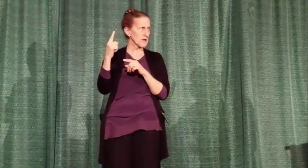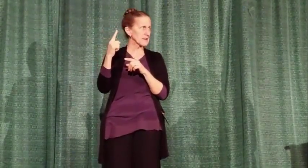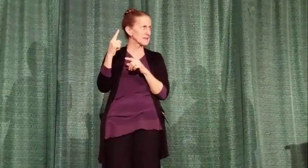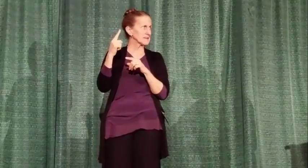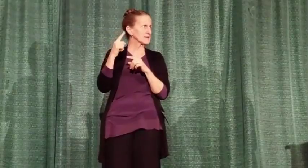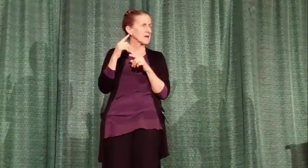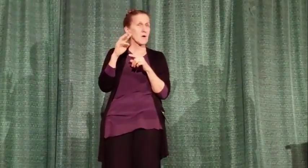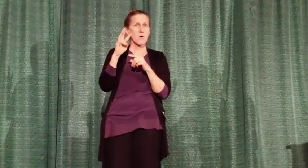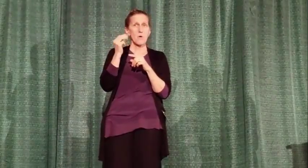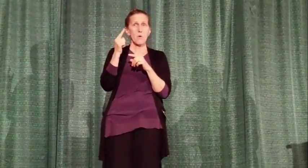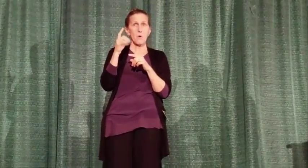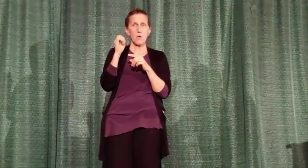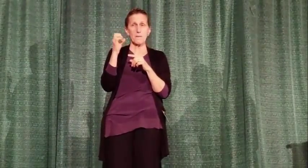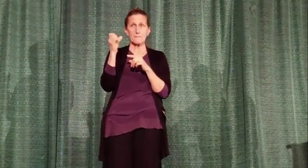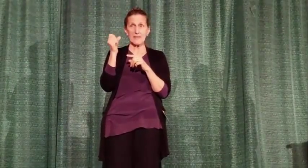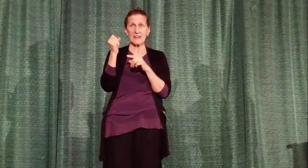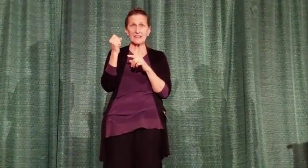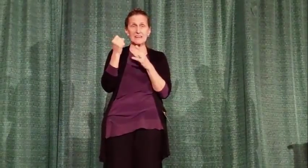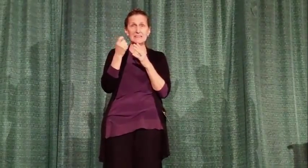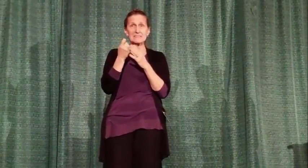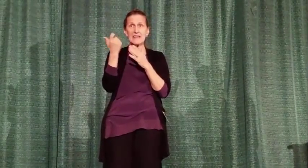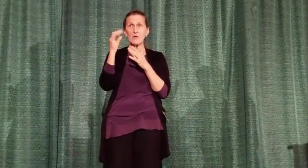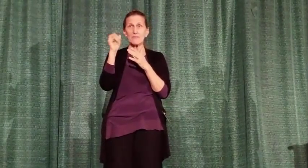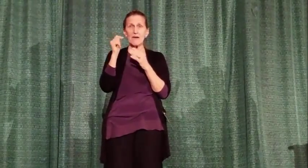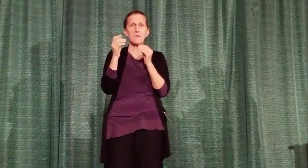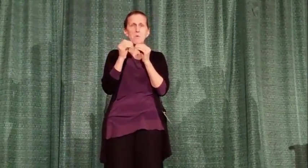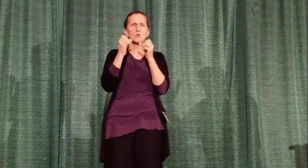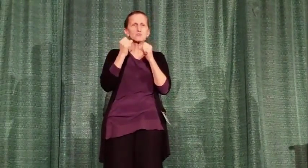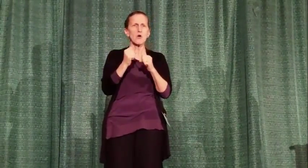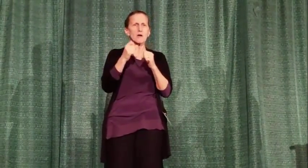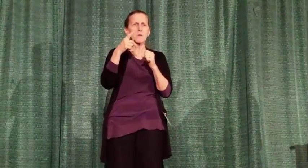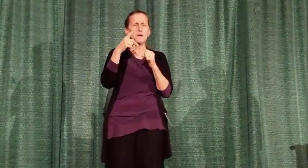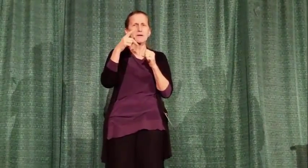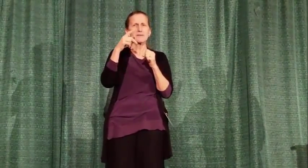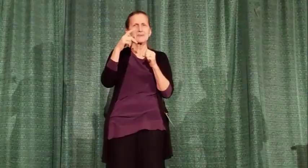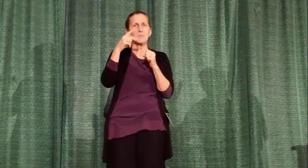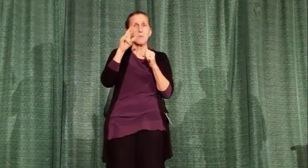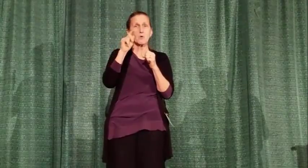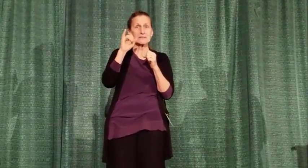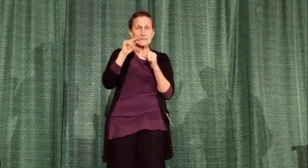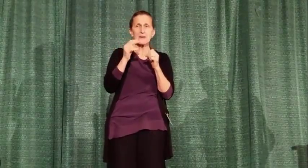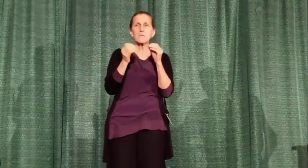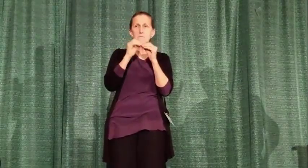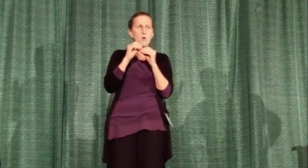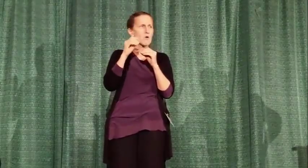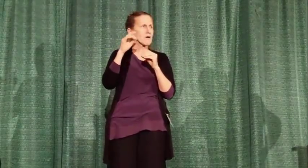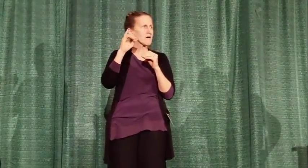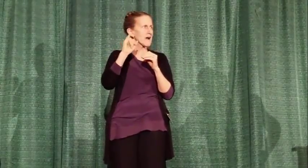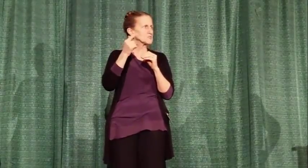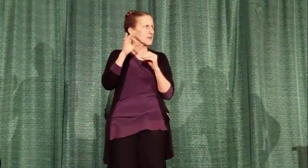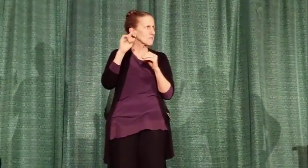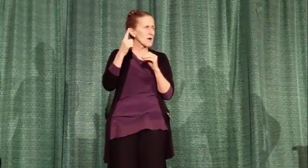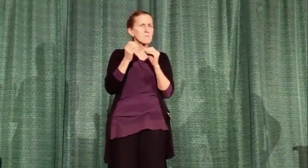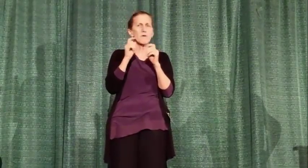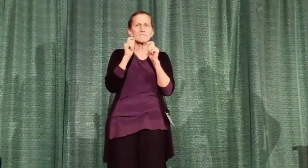whole milk. Because you take the fat out, you concentrate the protein in the milk more, and especially those proteins that make for rapid growth in an